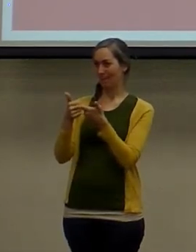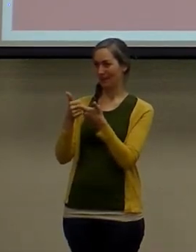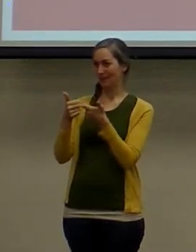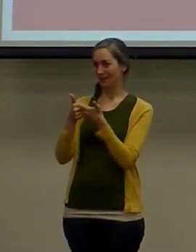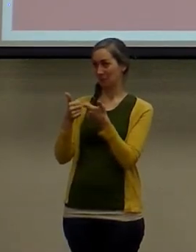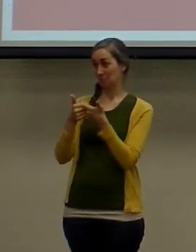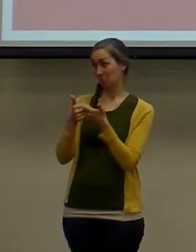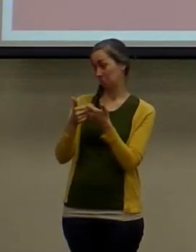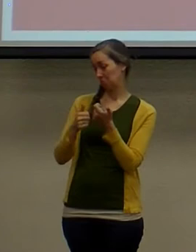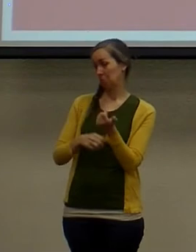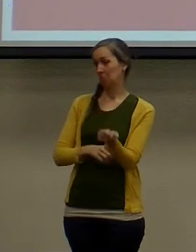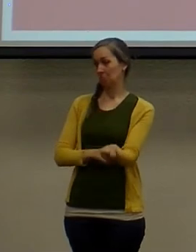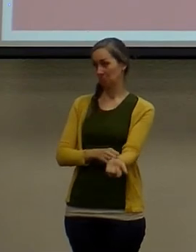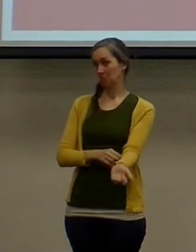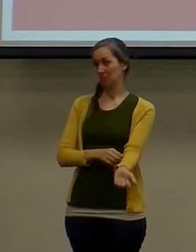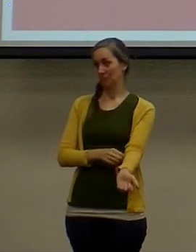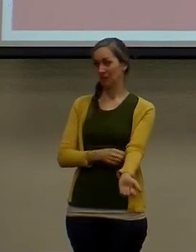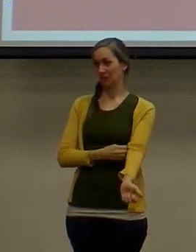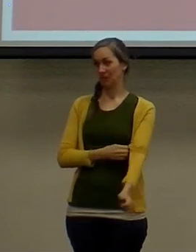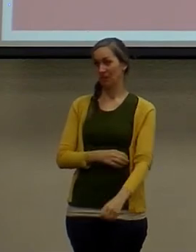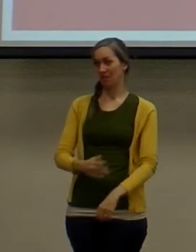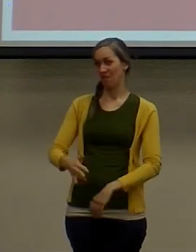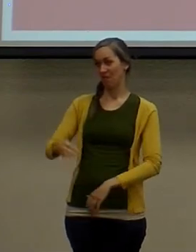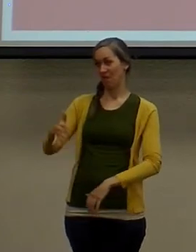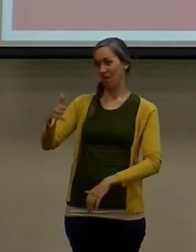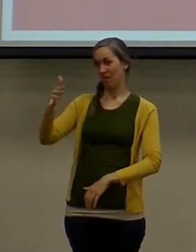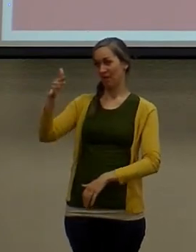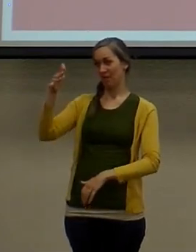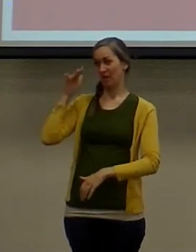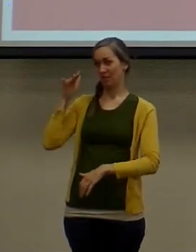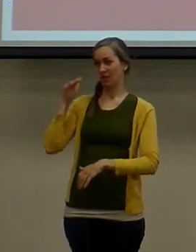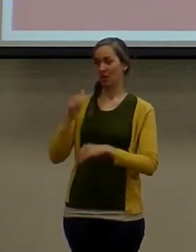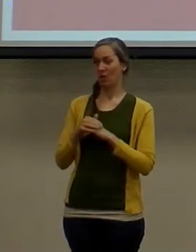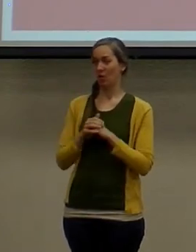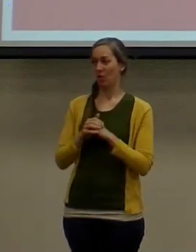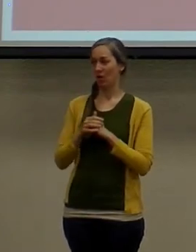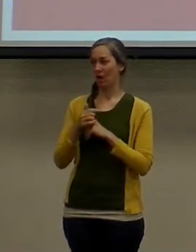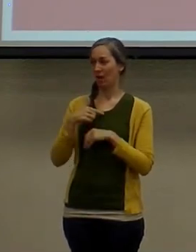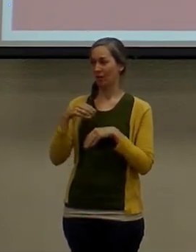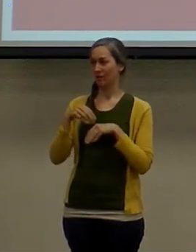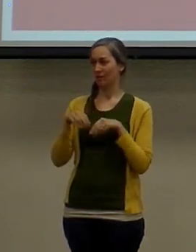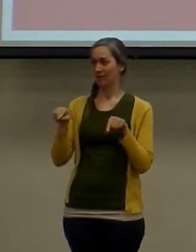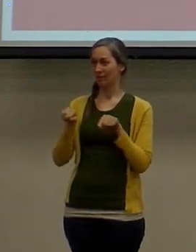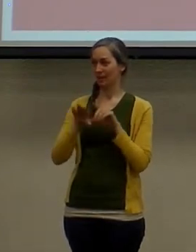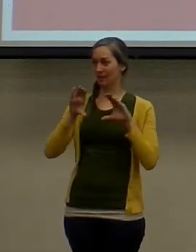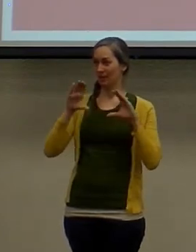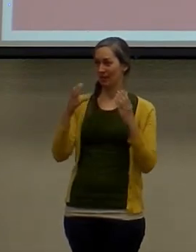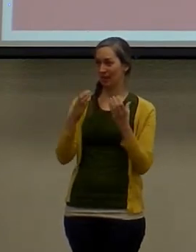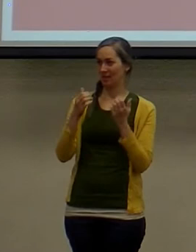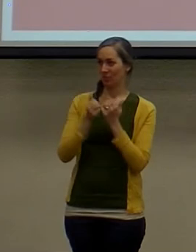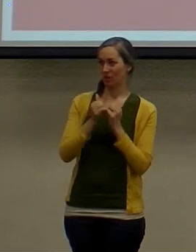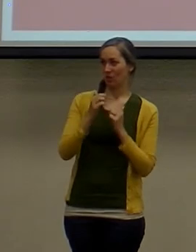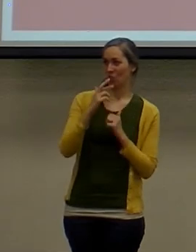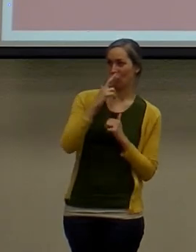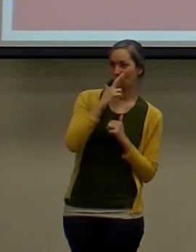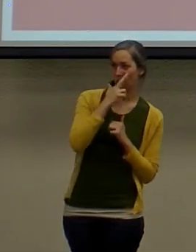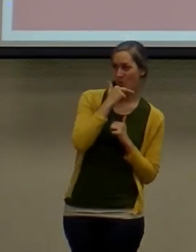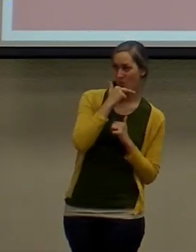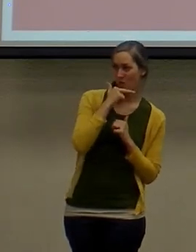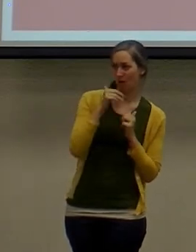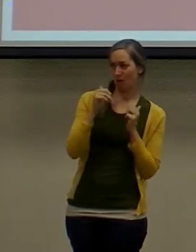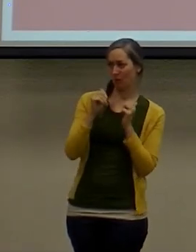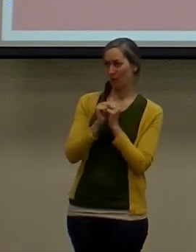Anyway, it was a long time ago. I was in the same class with Ron Bontrager and